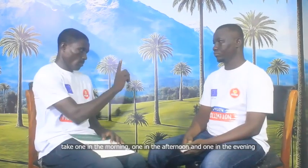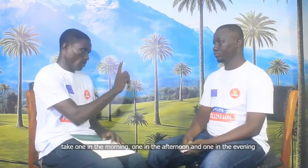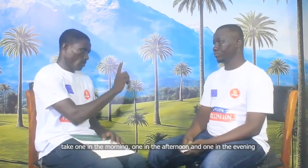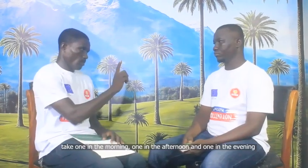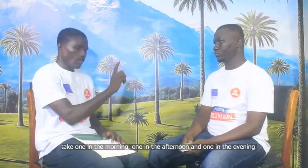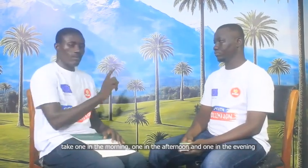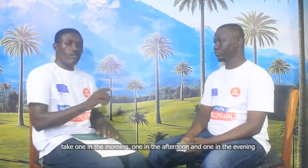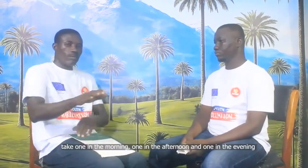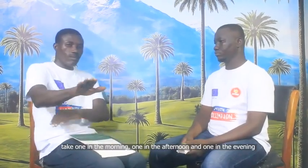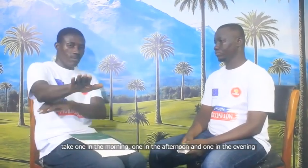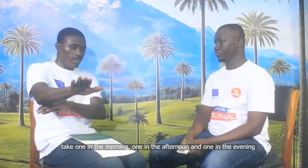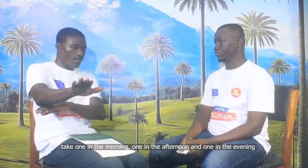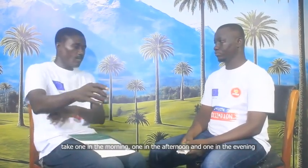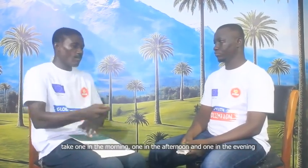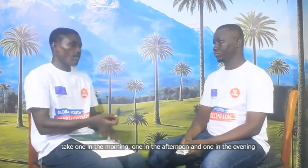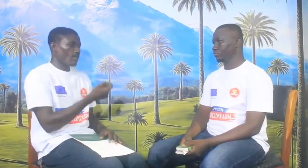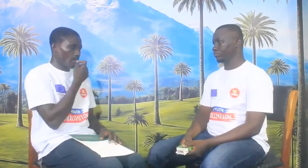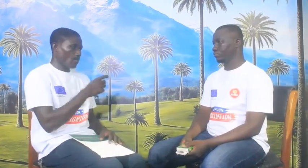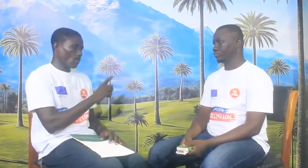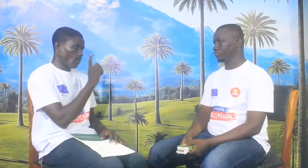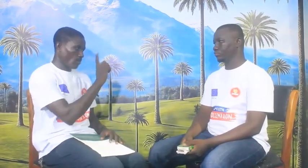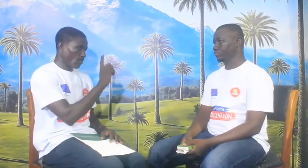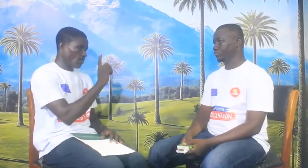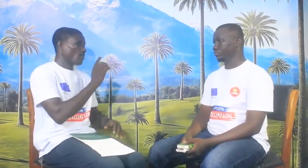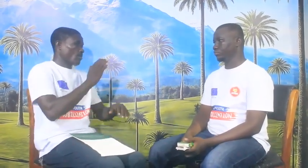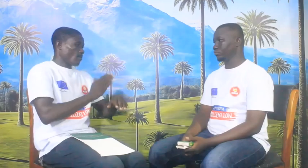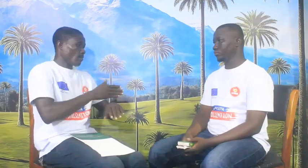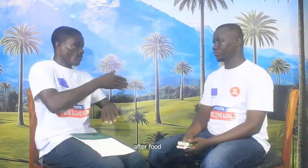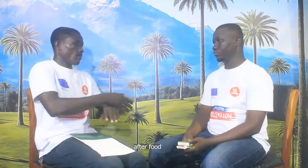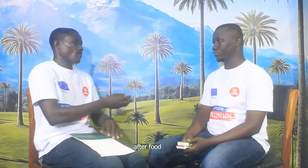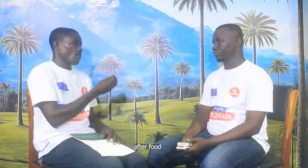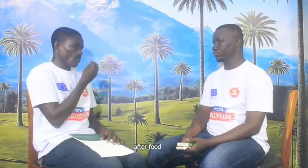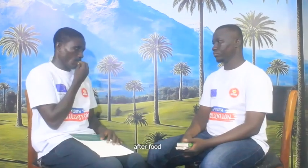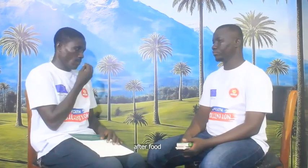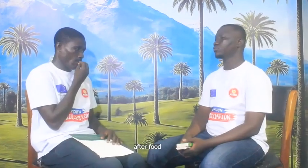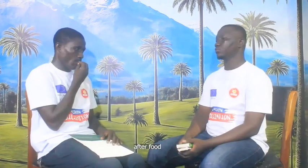one in the afternoon, one in the evening, after food.